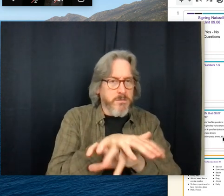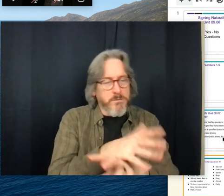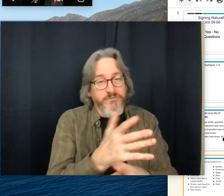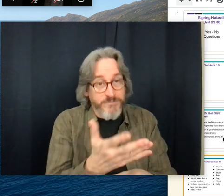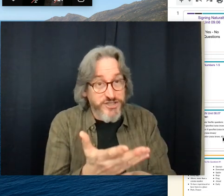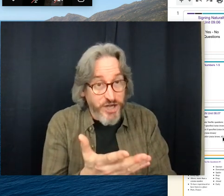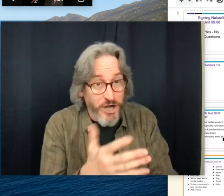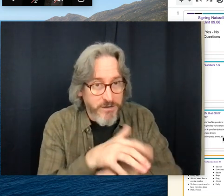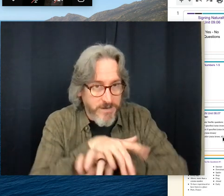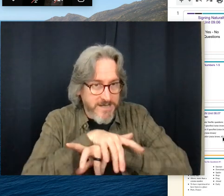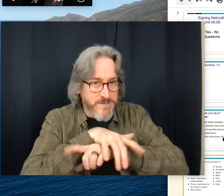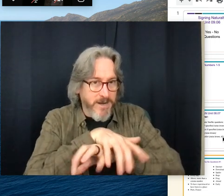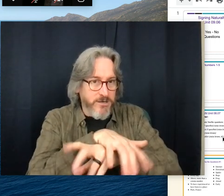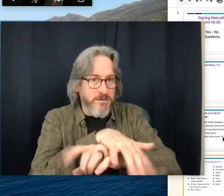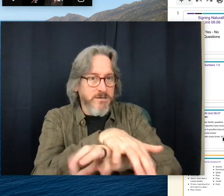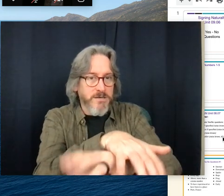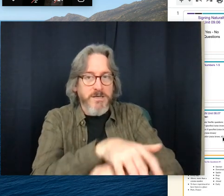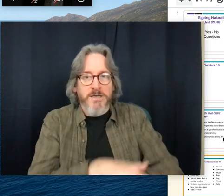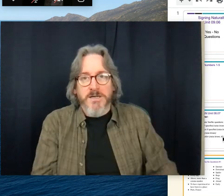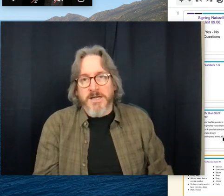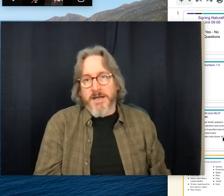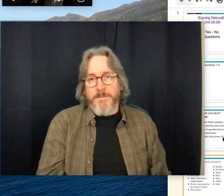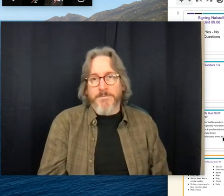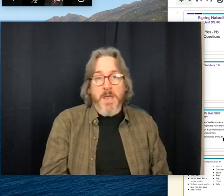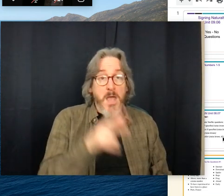Spider, duh, right? Spider.